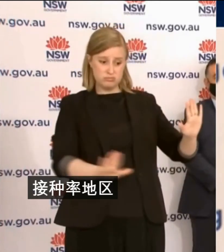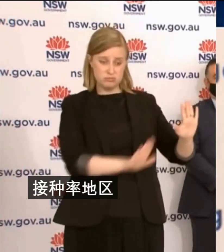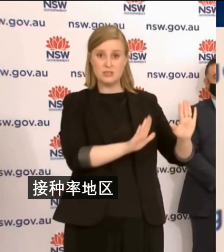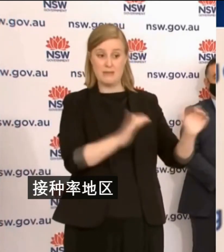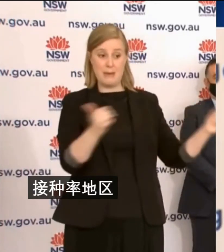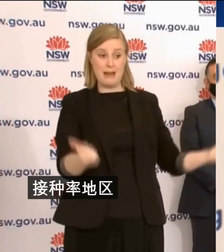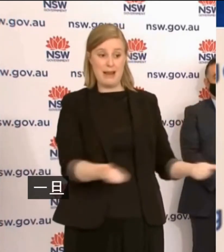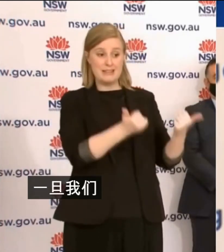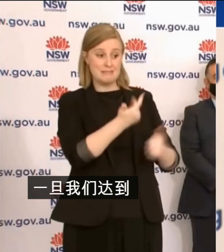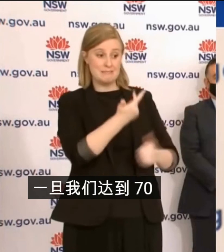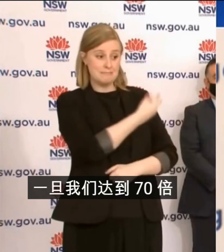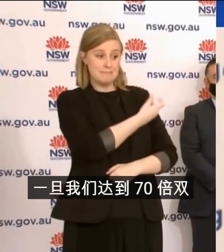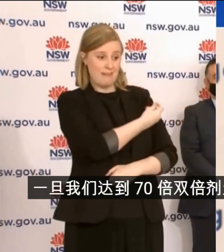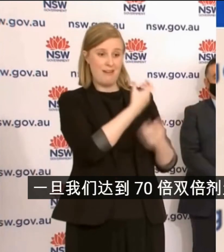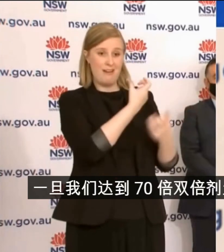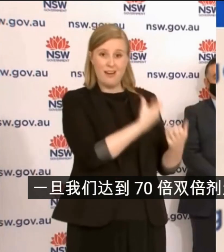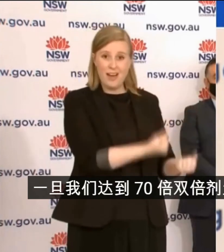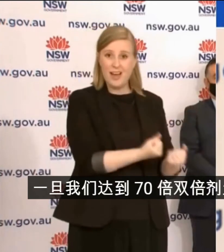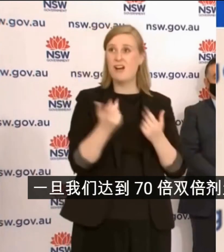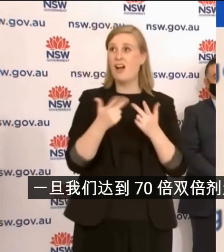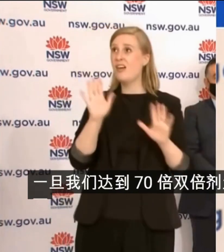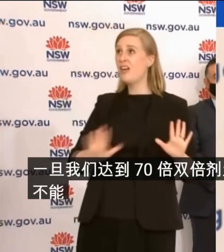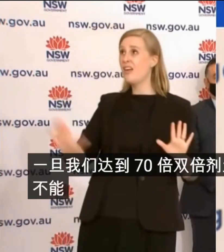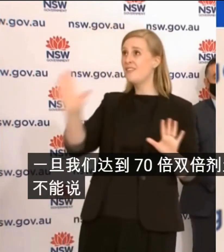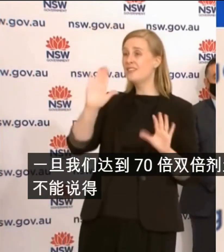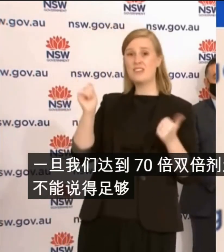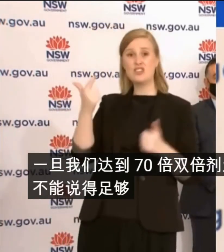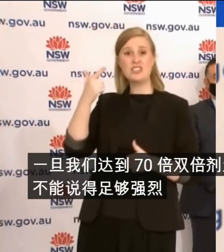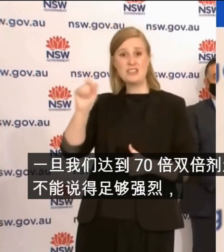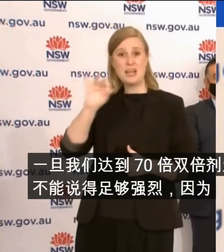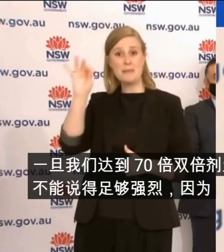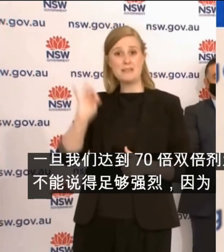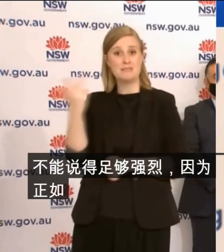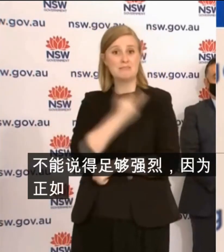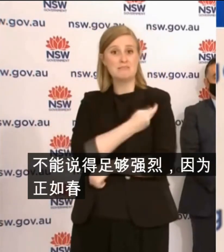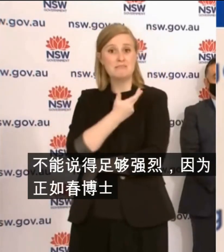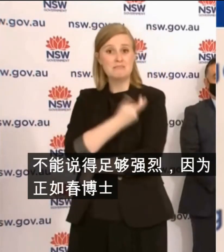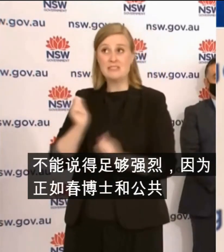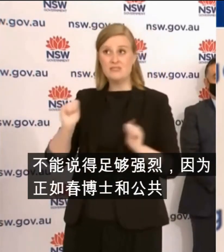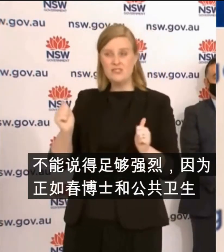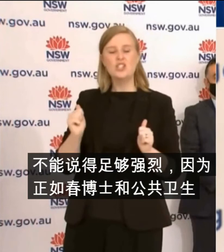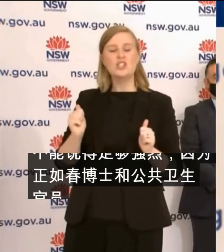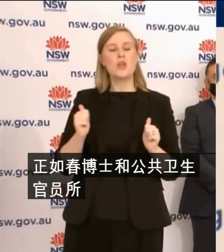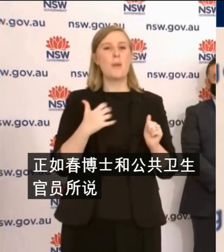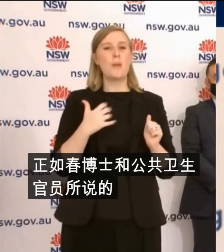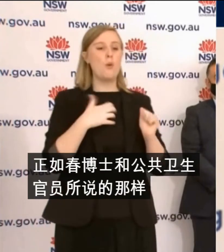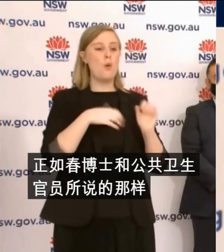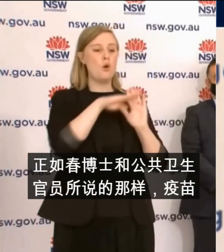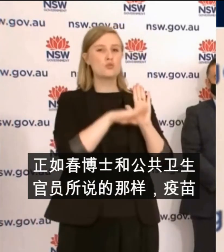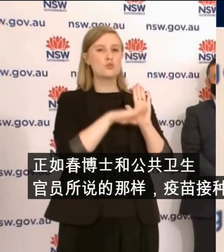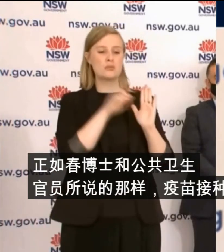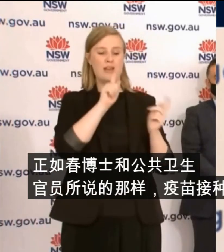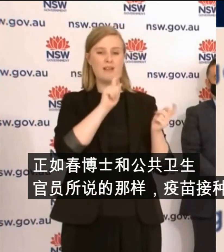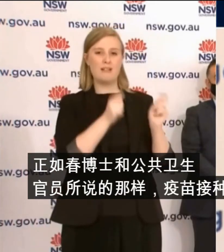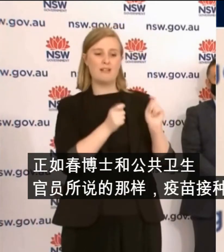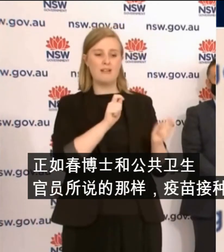will feel relief once we get to the 70% double dose. And I can't say that strongly enough, because as Dr. Chant and the public health officials say,